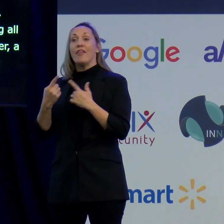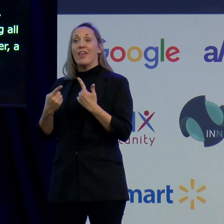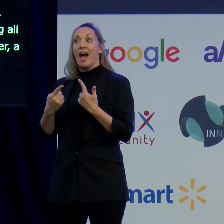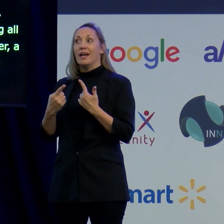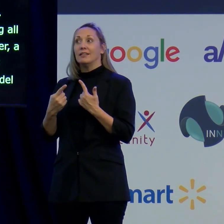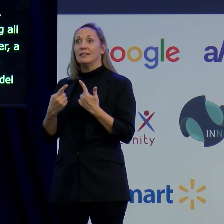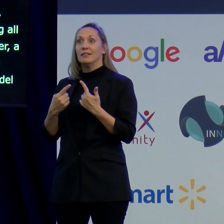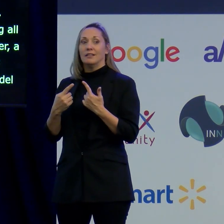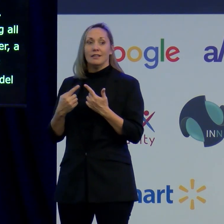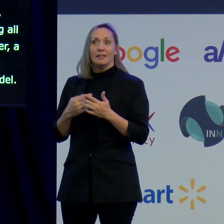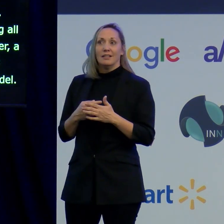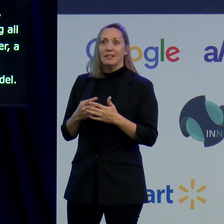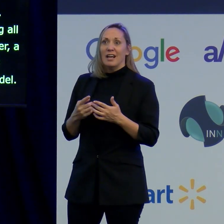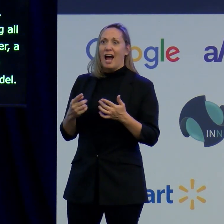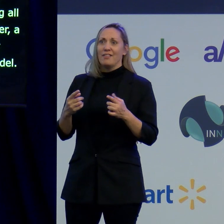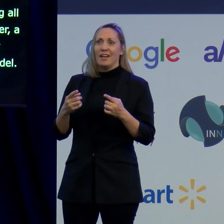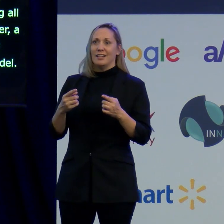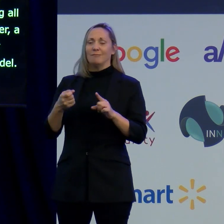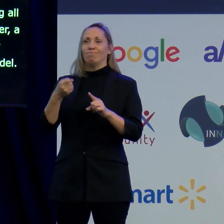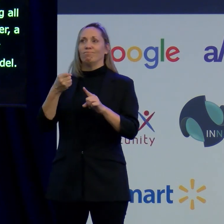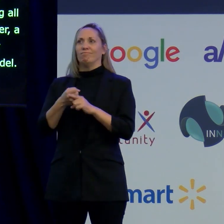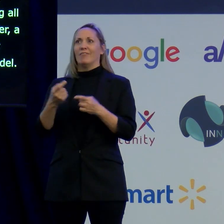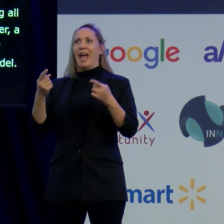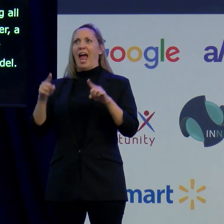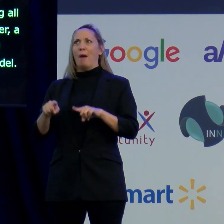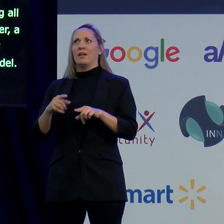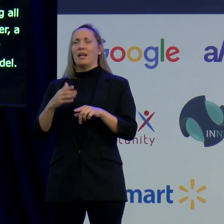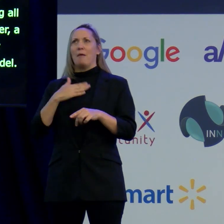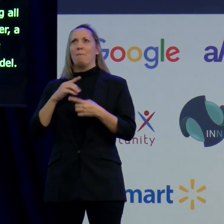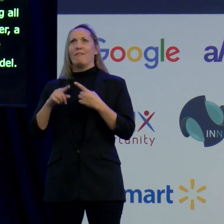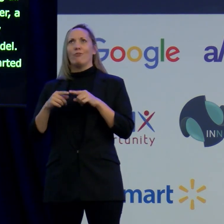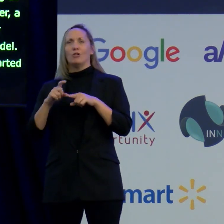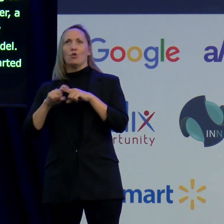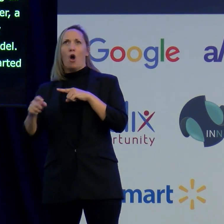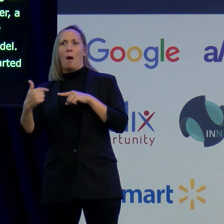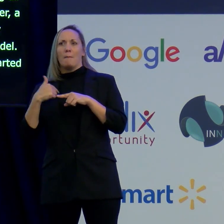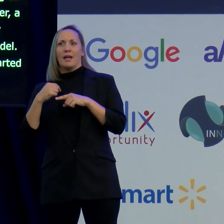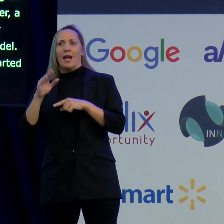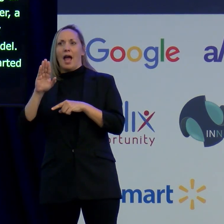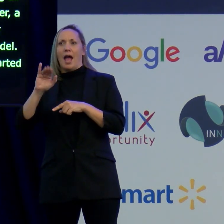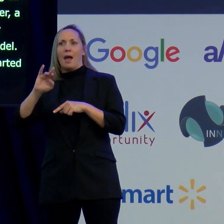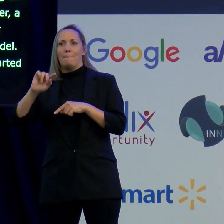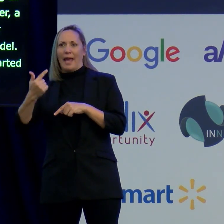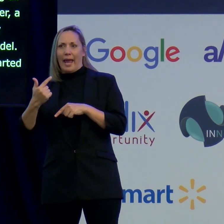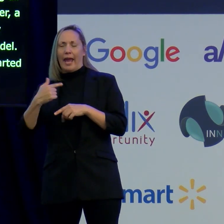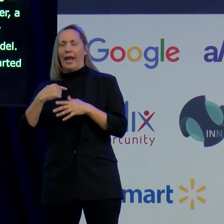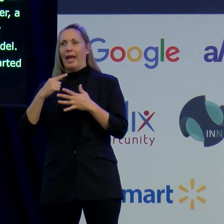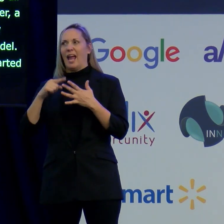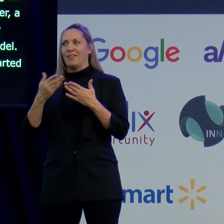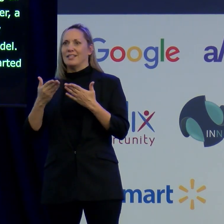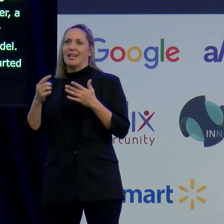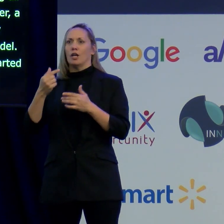the holiday happened, and I started getting calls from my friends at Bing. And this thing called GPT happened.